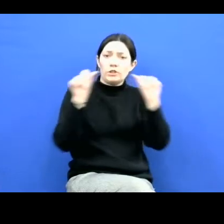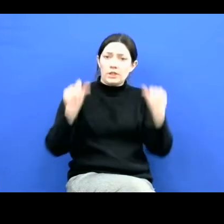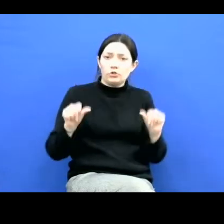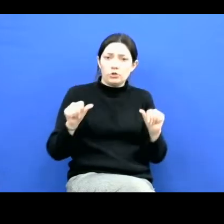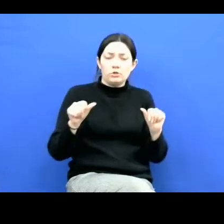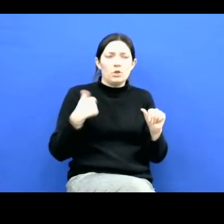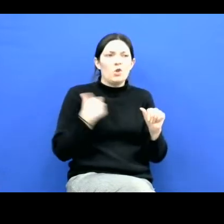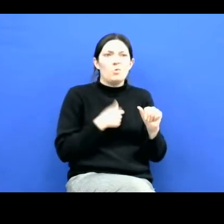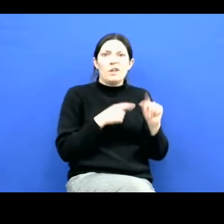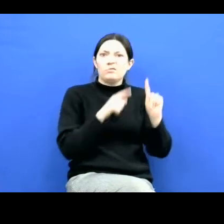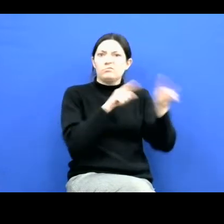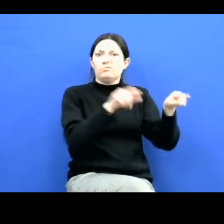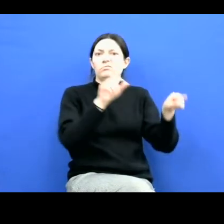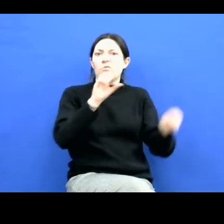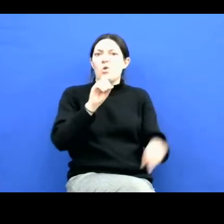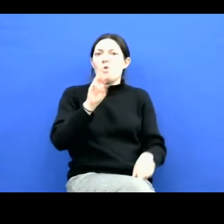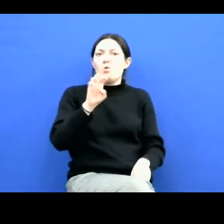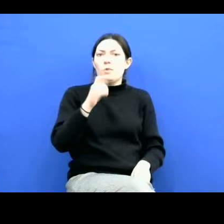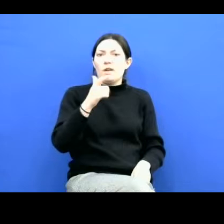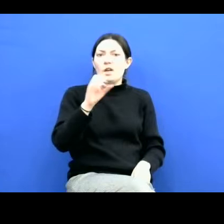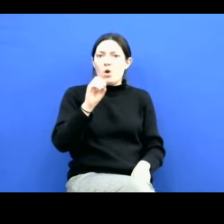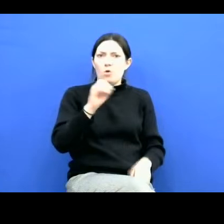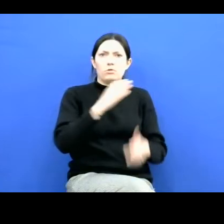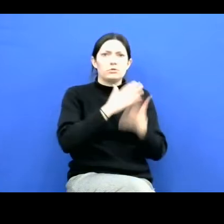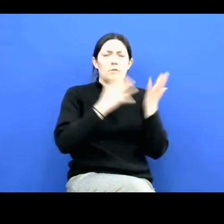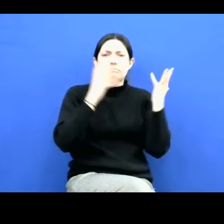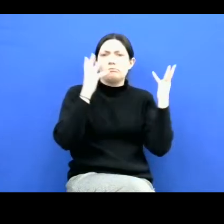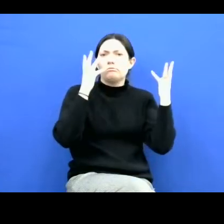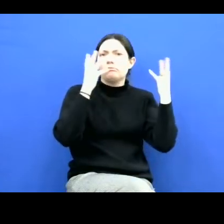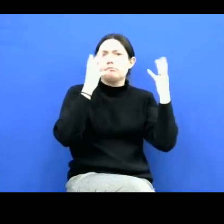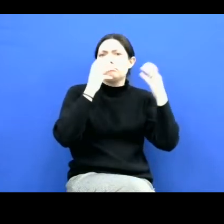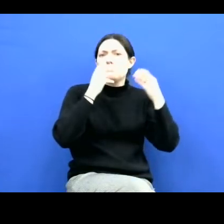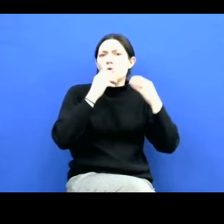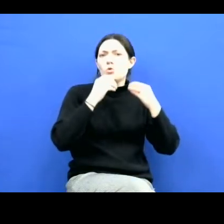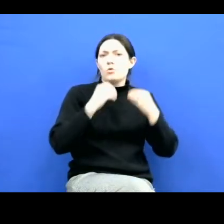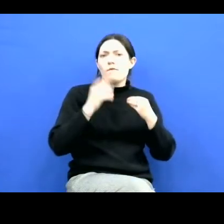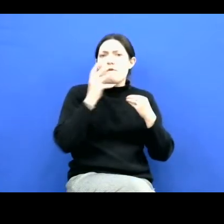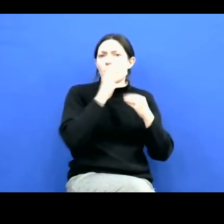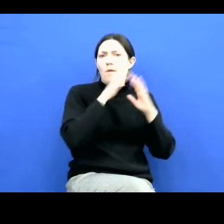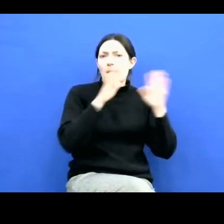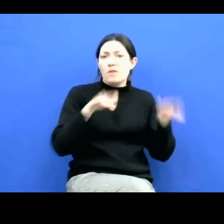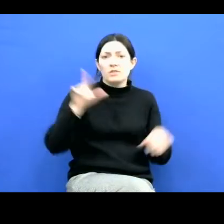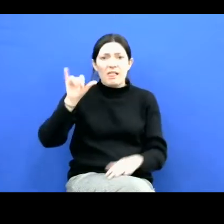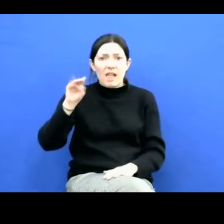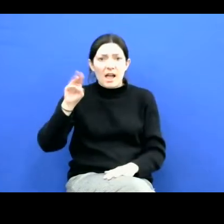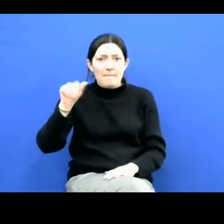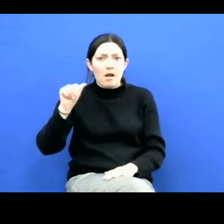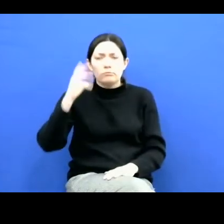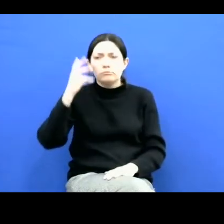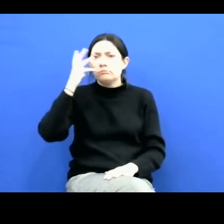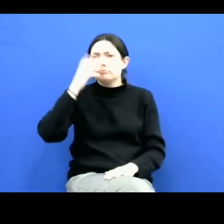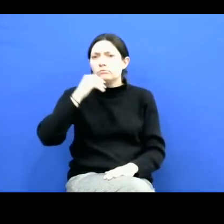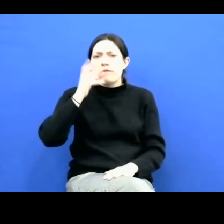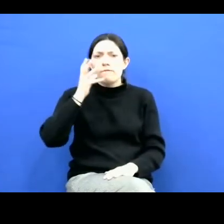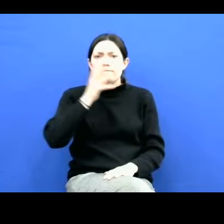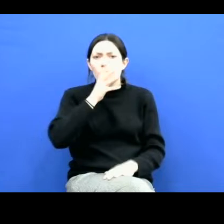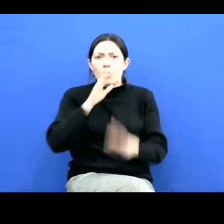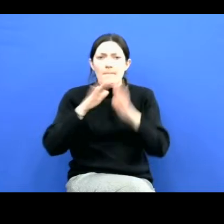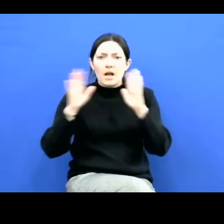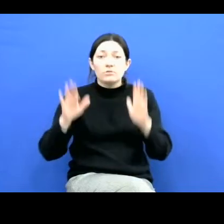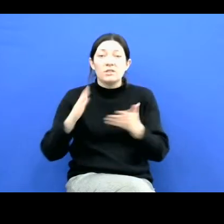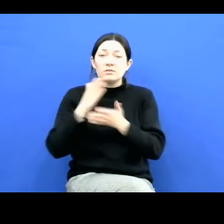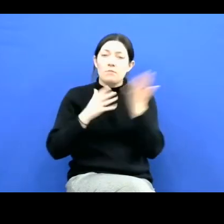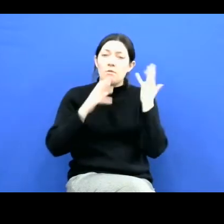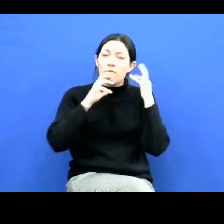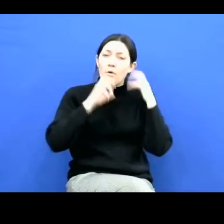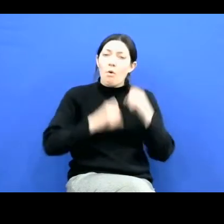in Owego. There are just some gorgeous farmhouses. Lima is another example. When you get into the village area, some of these